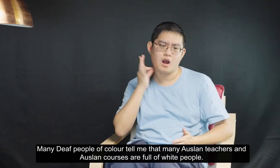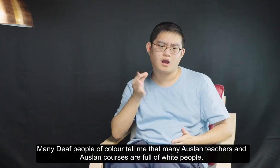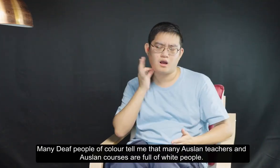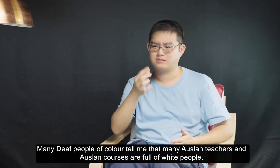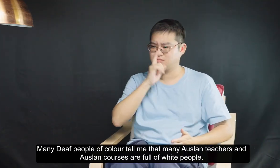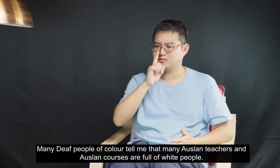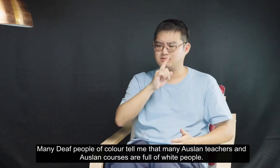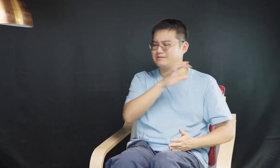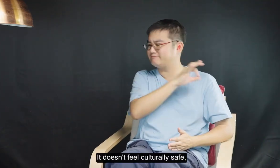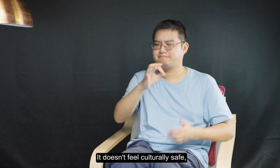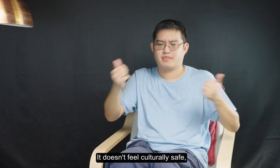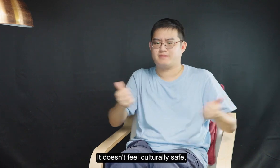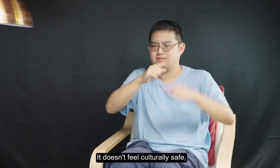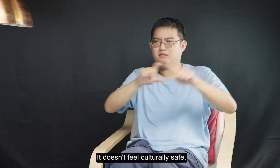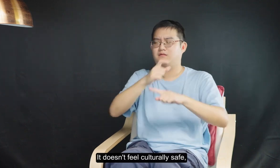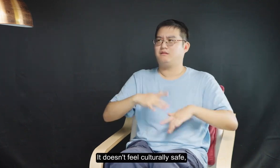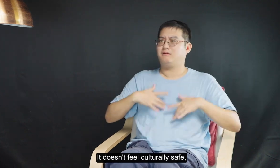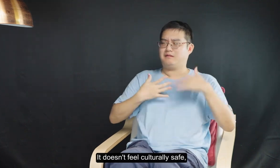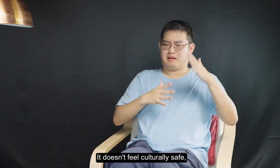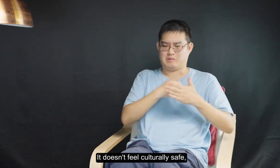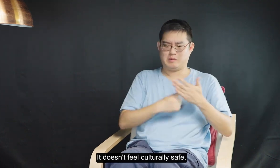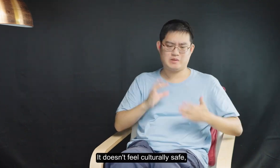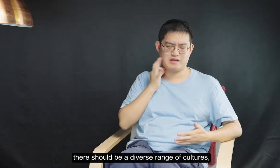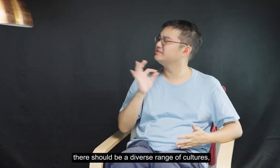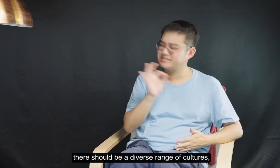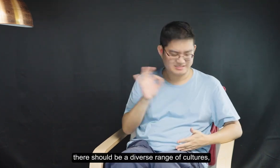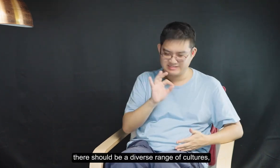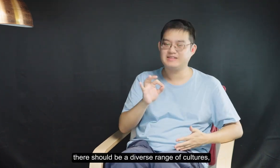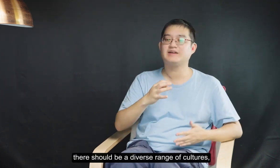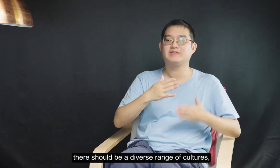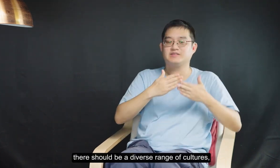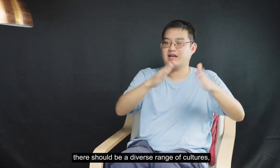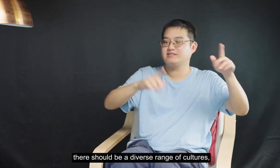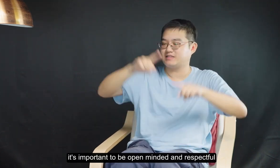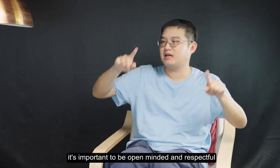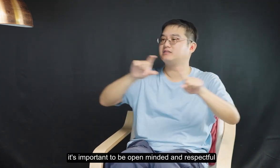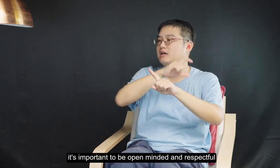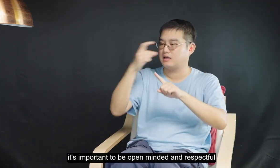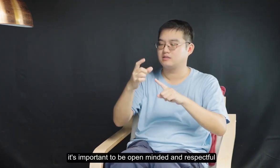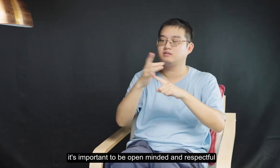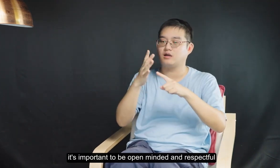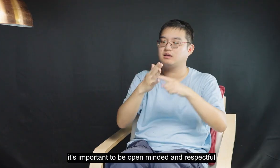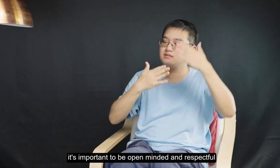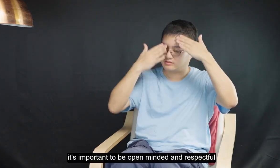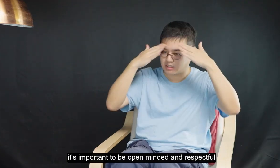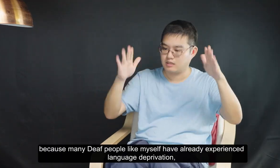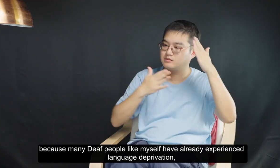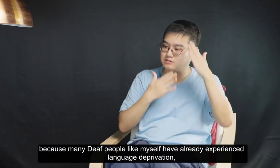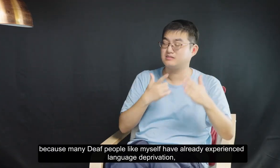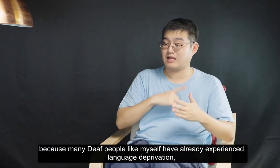people. It doesn't feel culturally safe. There should be a diverse range of cultures. It's important to be open-minded and respectful because many deaf